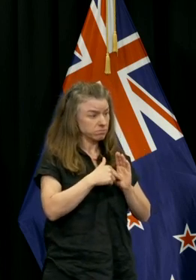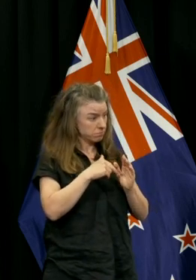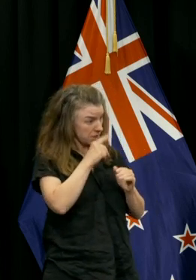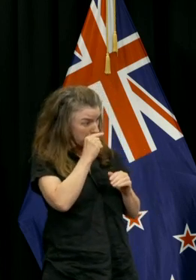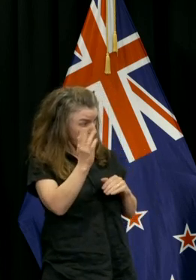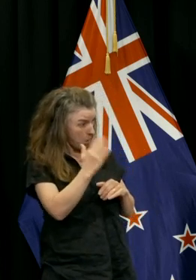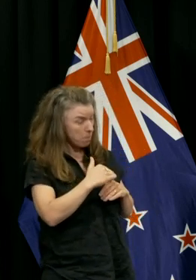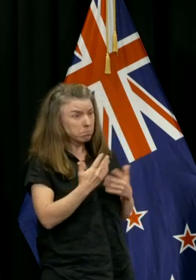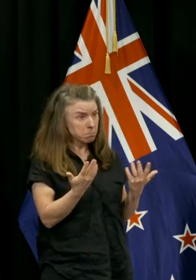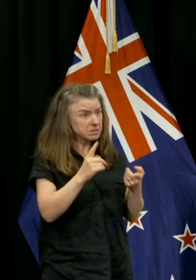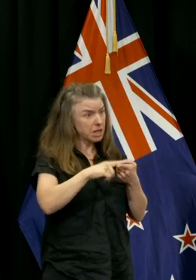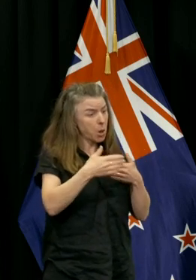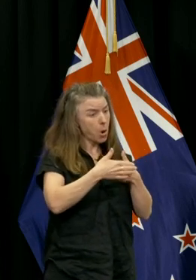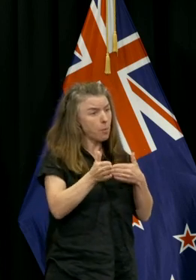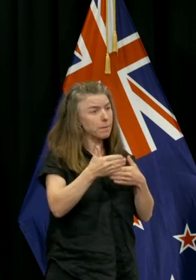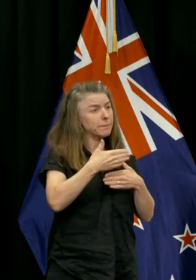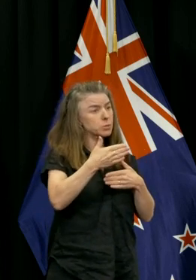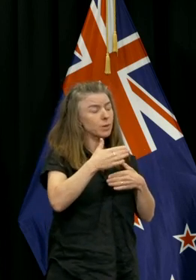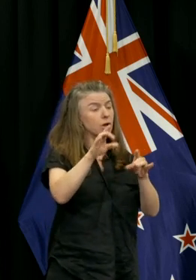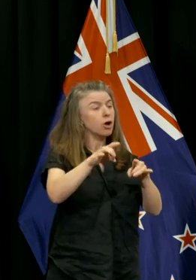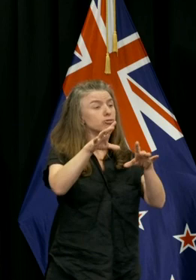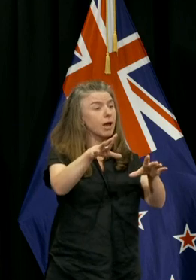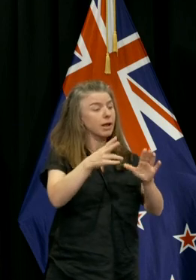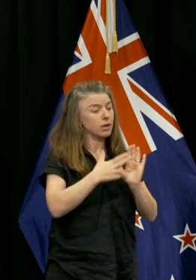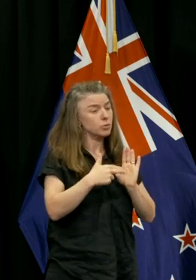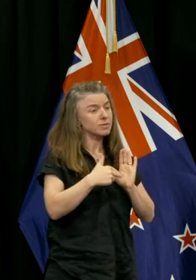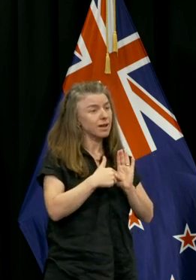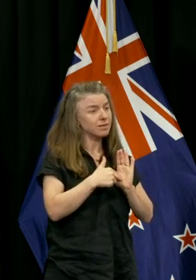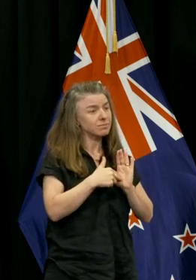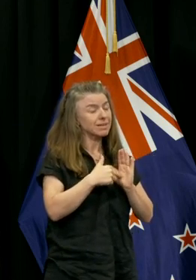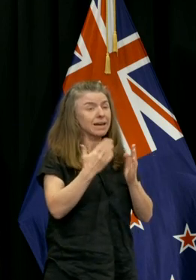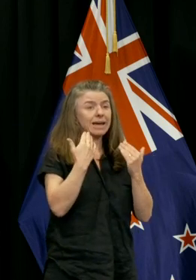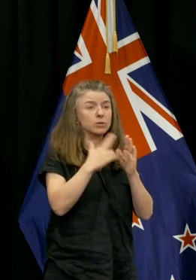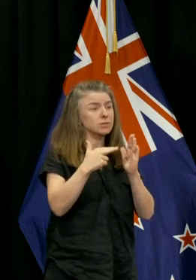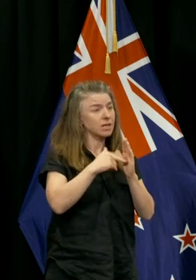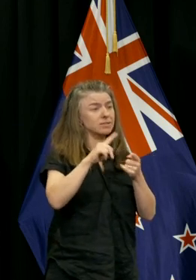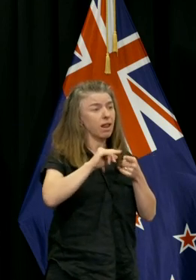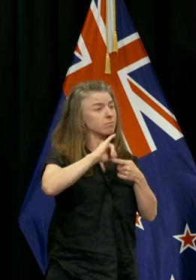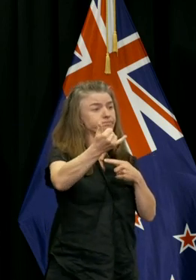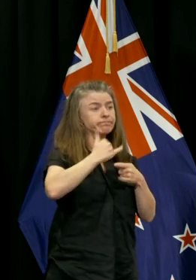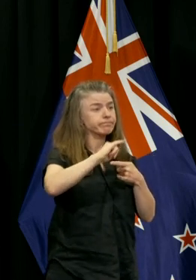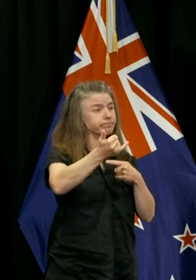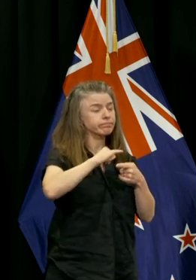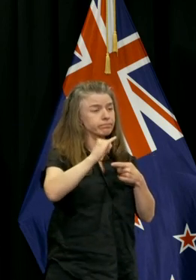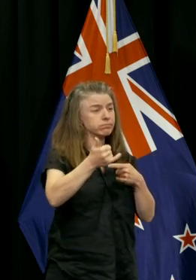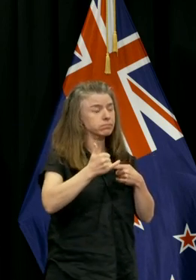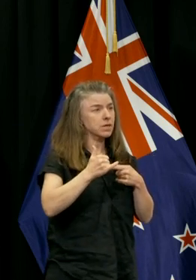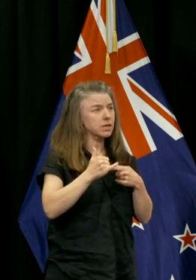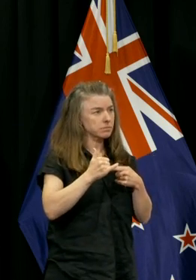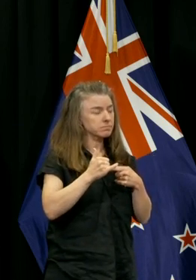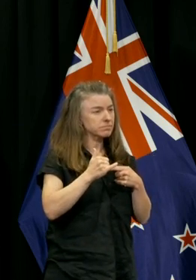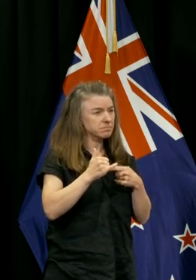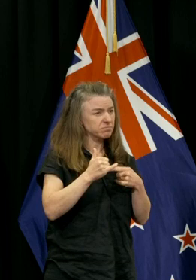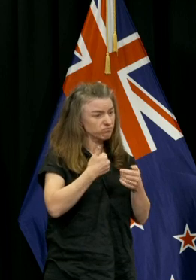understanding. Those routes are still open, coming through from Australia. Air New Zealand is still operating routes on